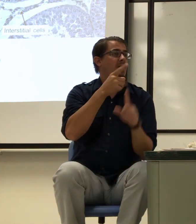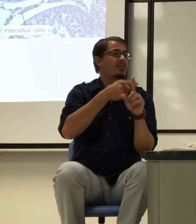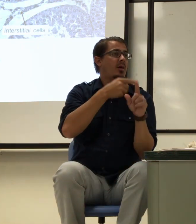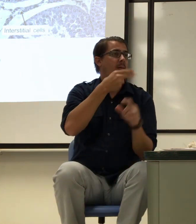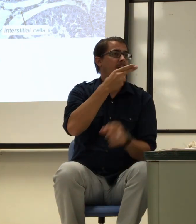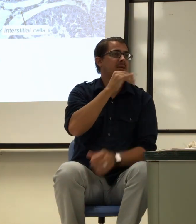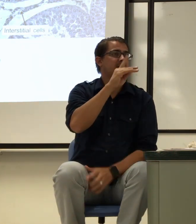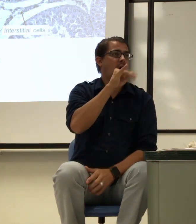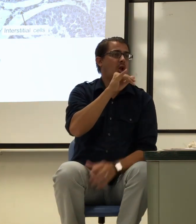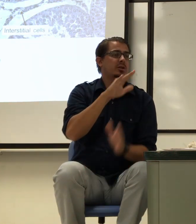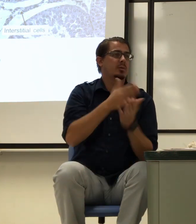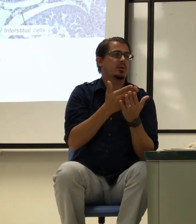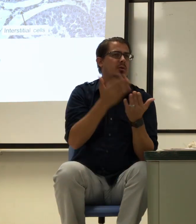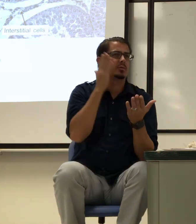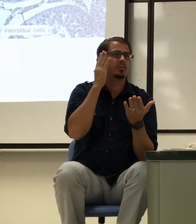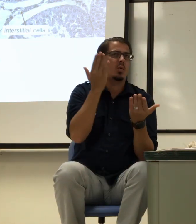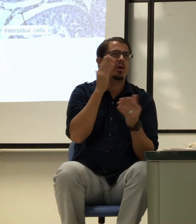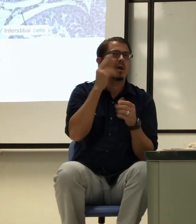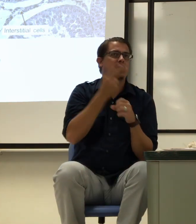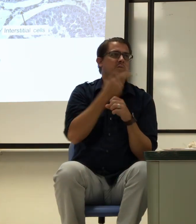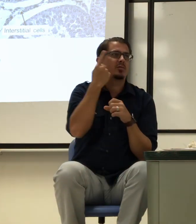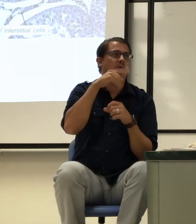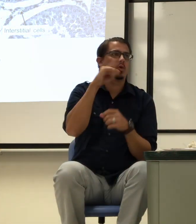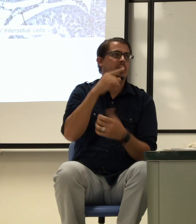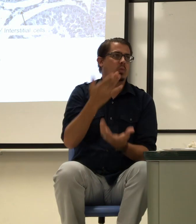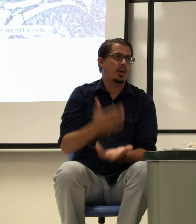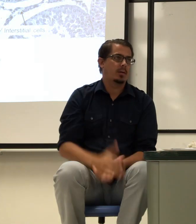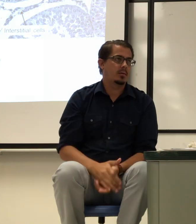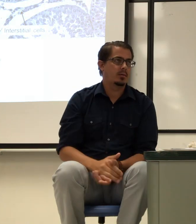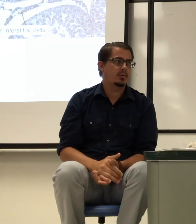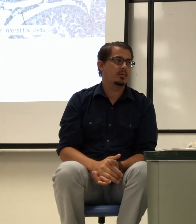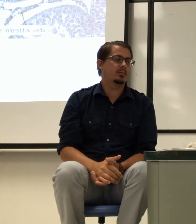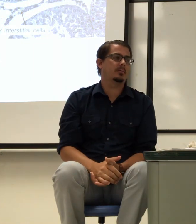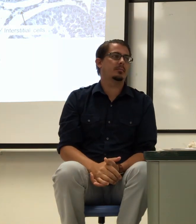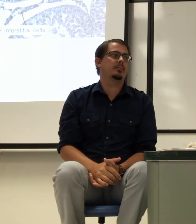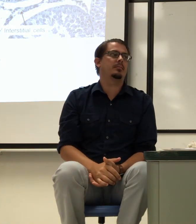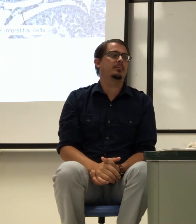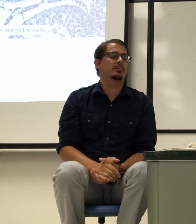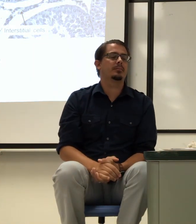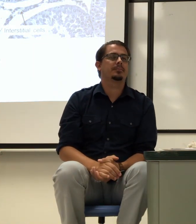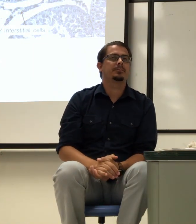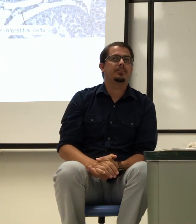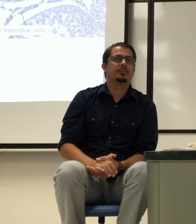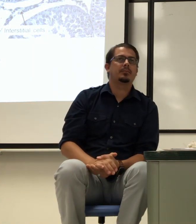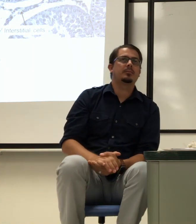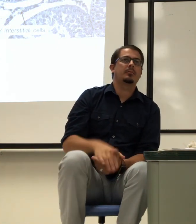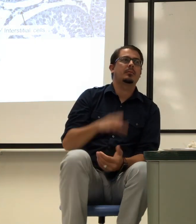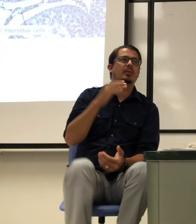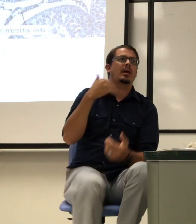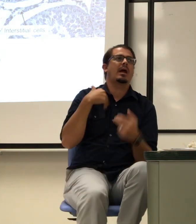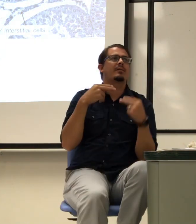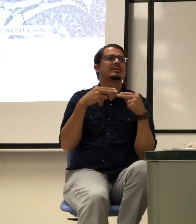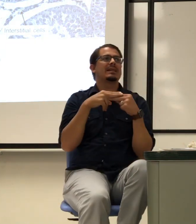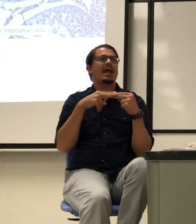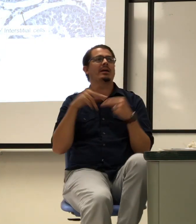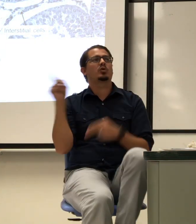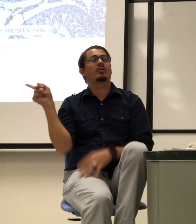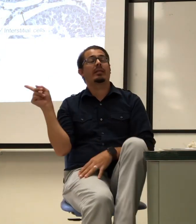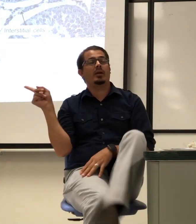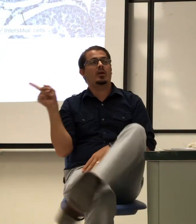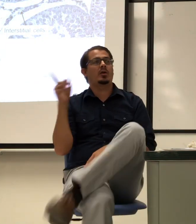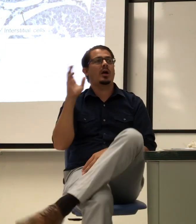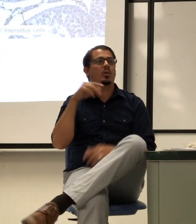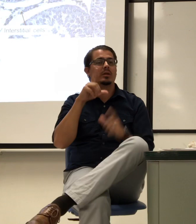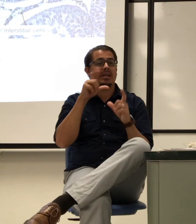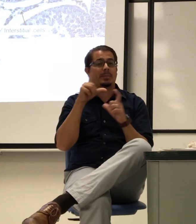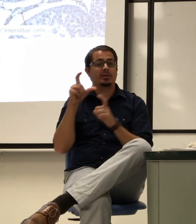book? Question was asked what I'm going to use for the quiz, right? What I'm going to do is, I got slides over there, Okay. and I'm going